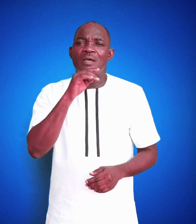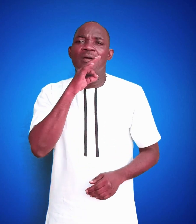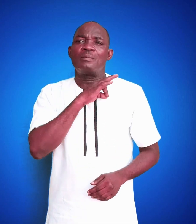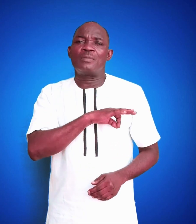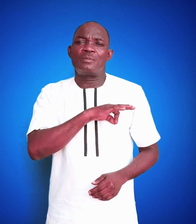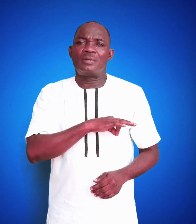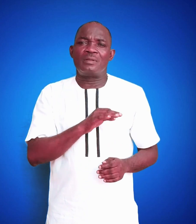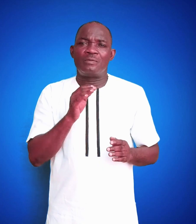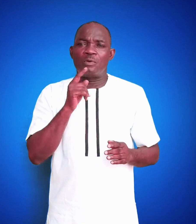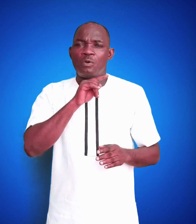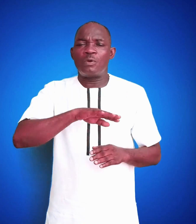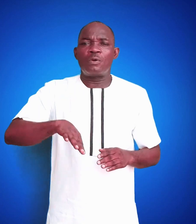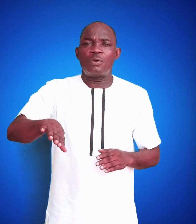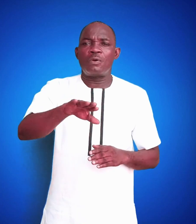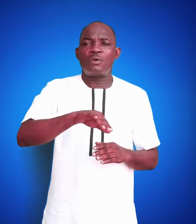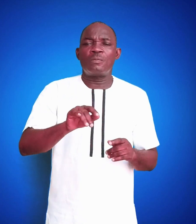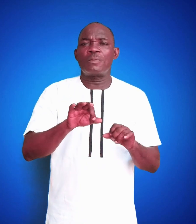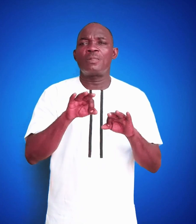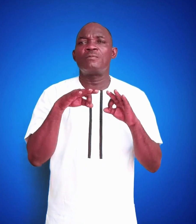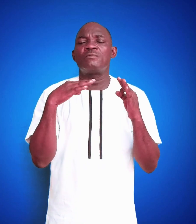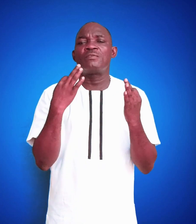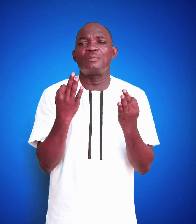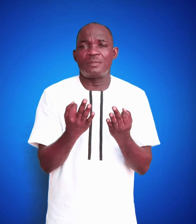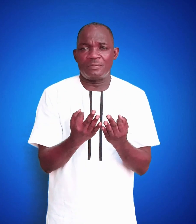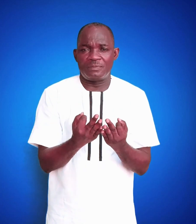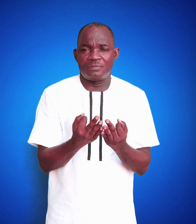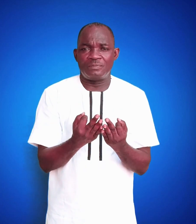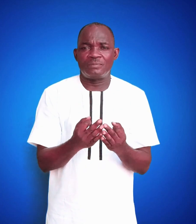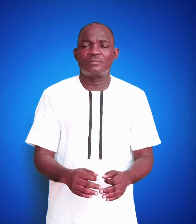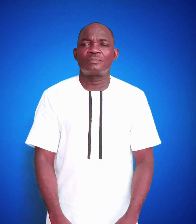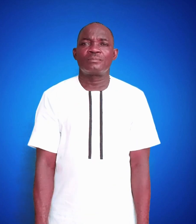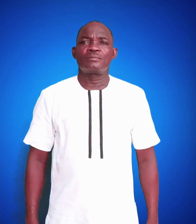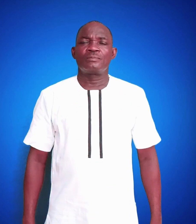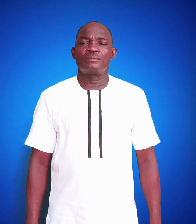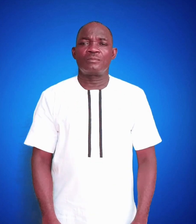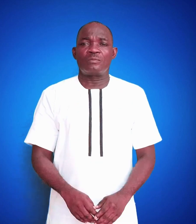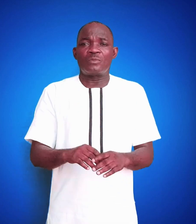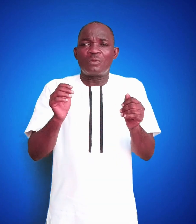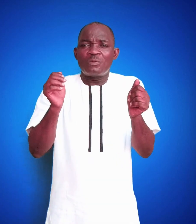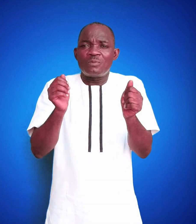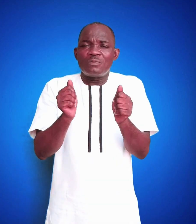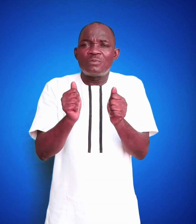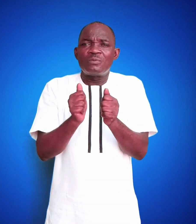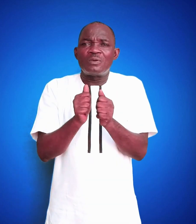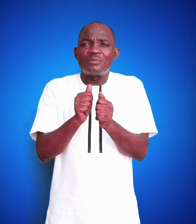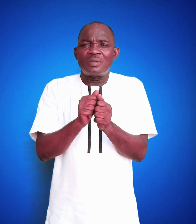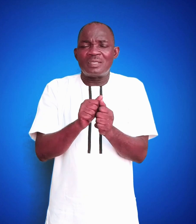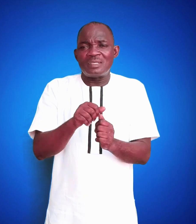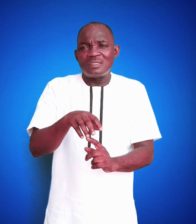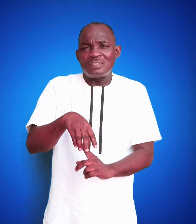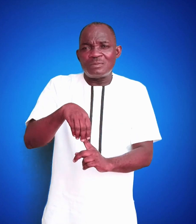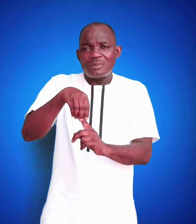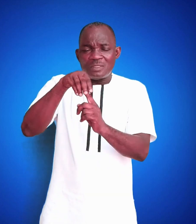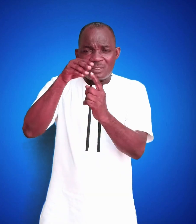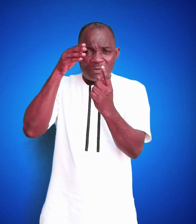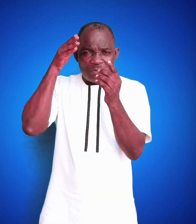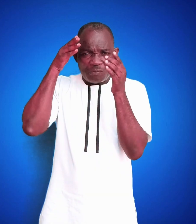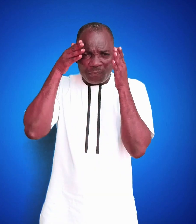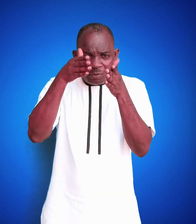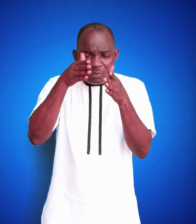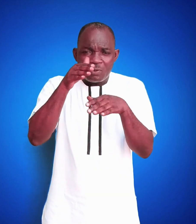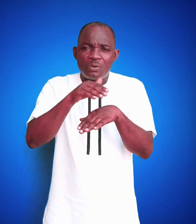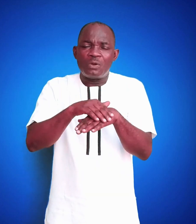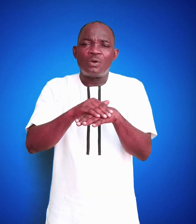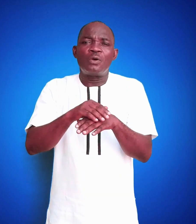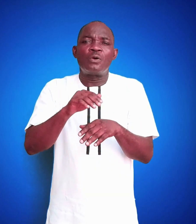benefit of the whole household, with a special focus